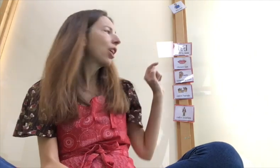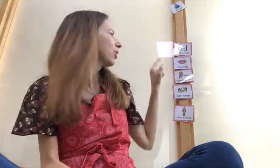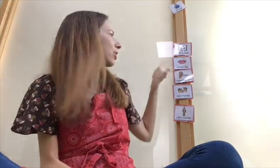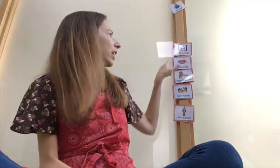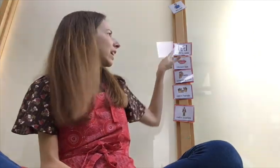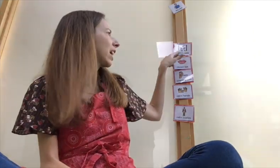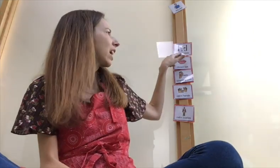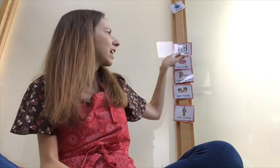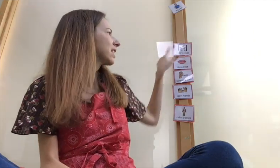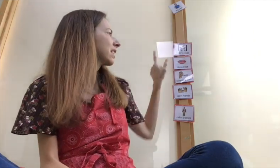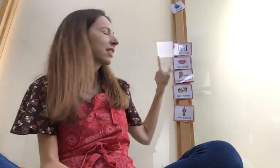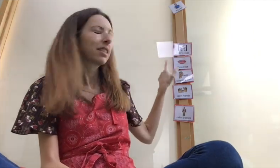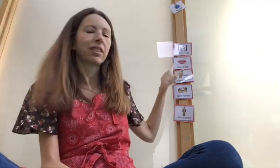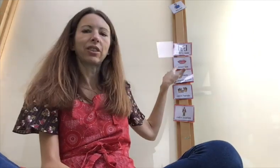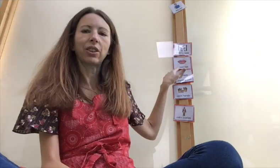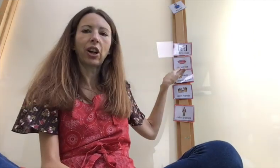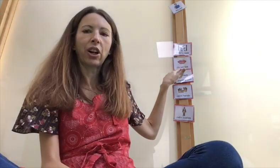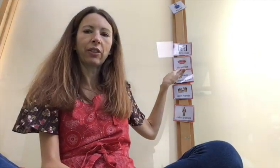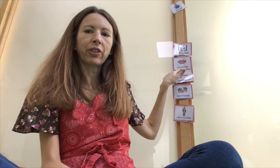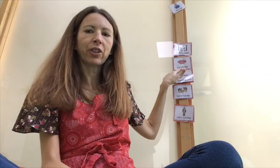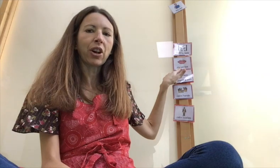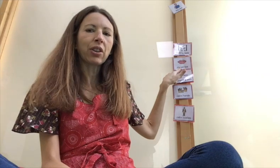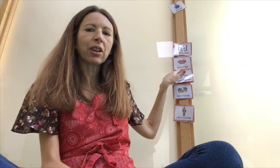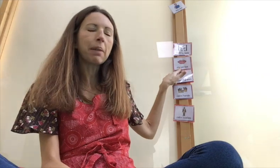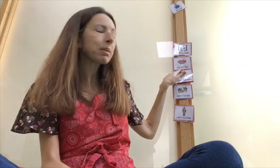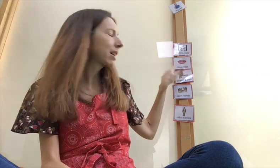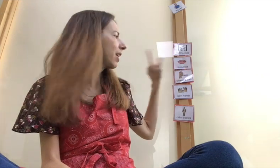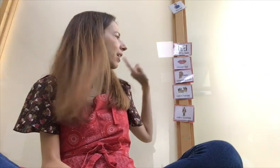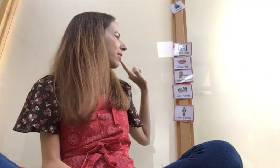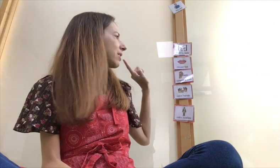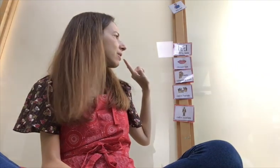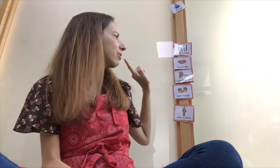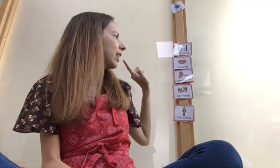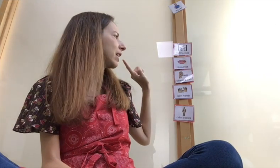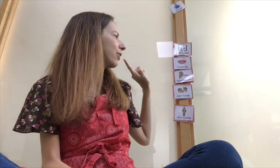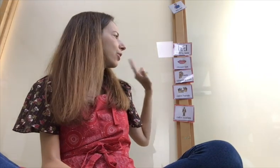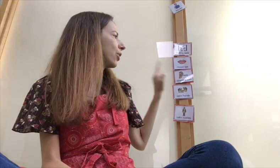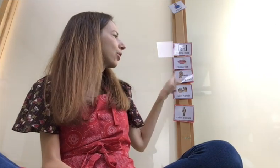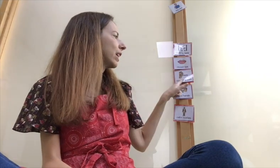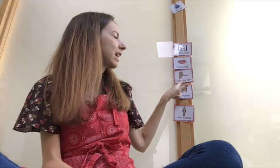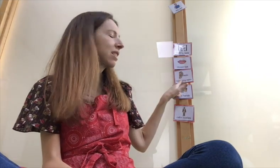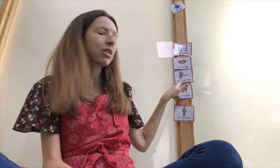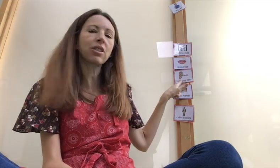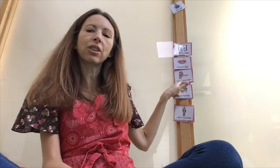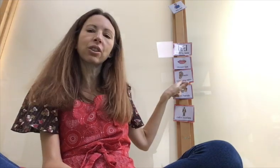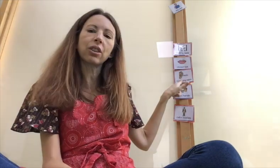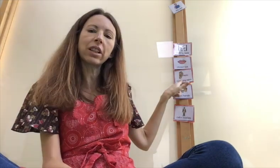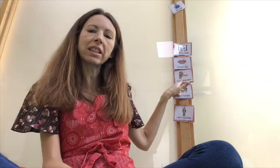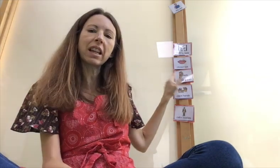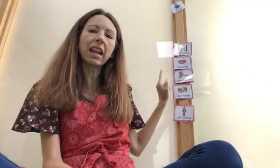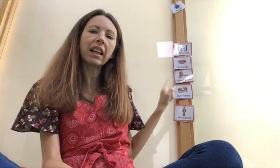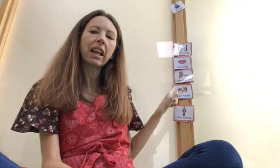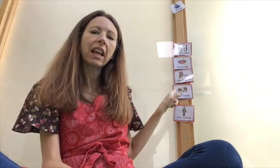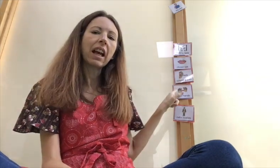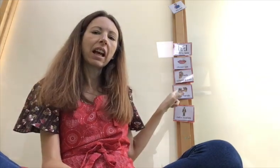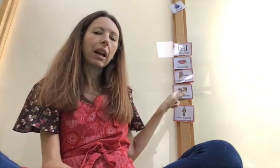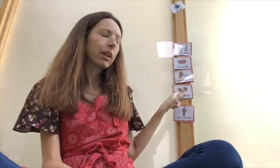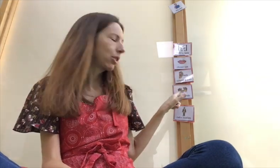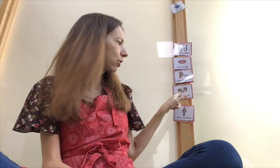your looking eyes? Have you got your lips closed? Ready for your ears to do the good listening? Use